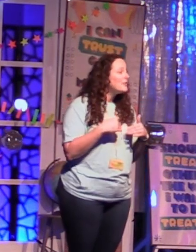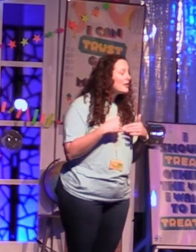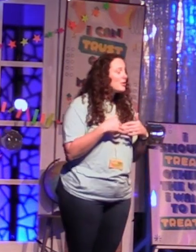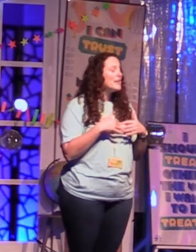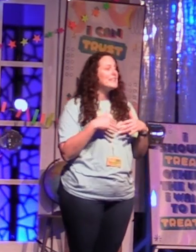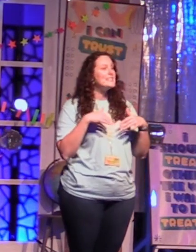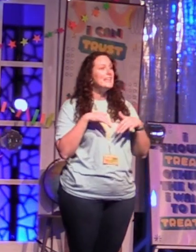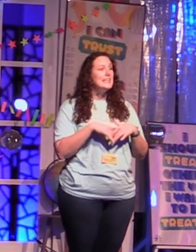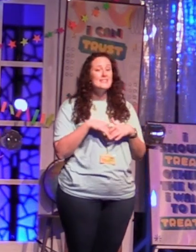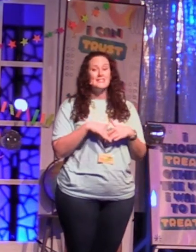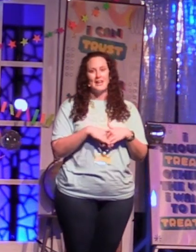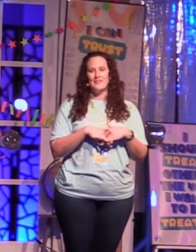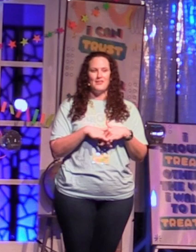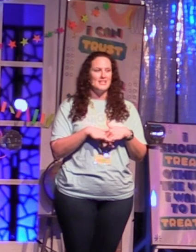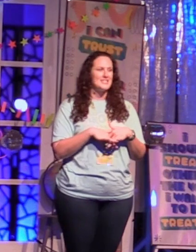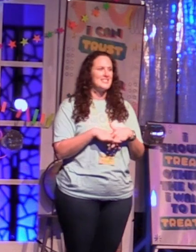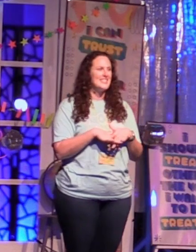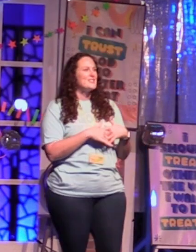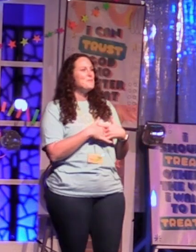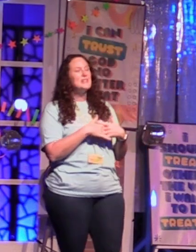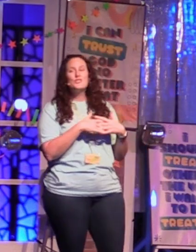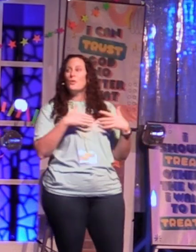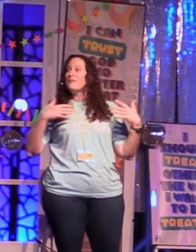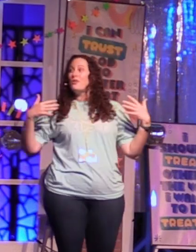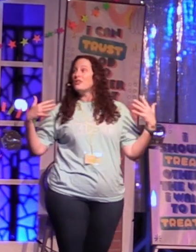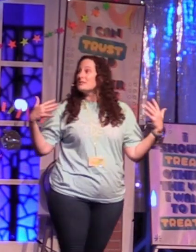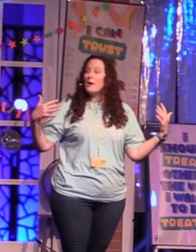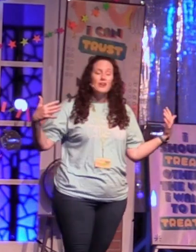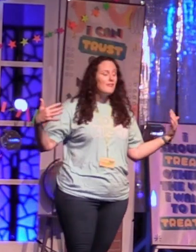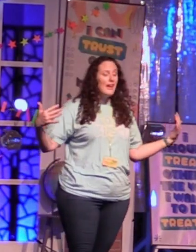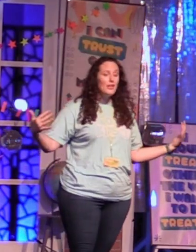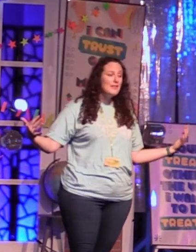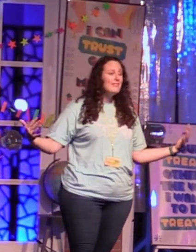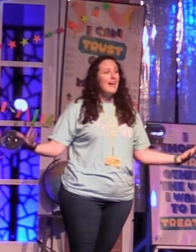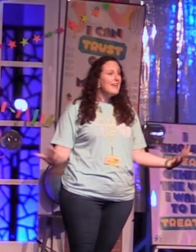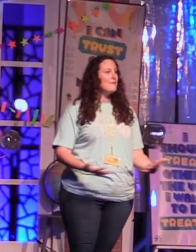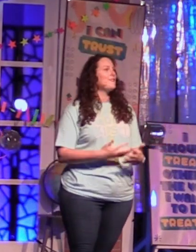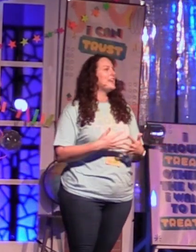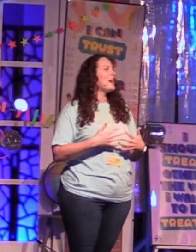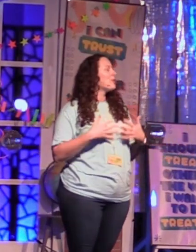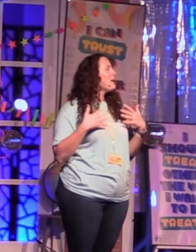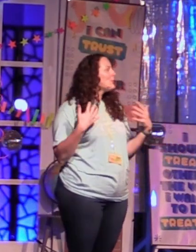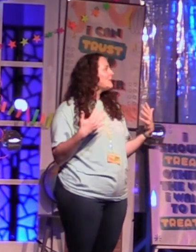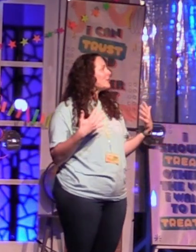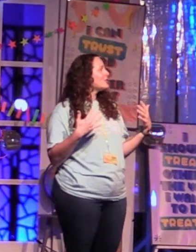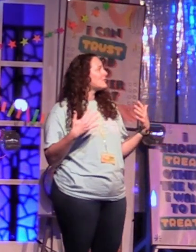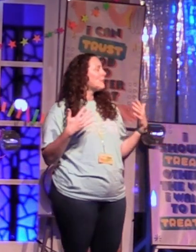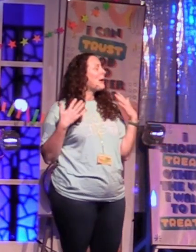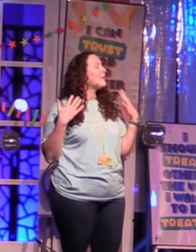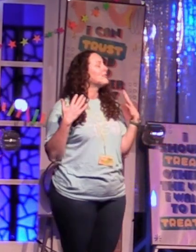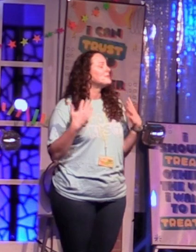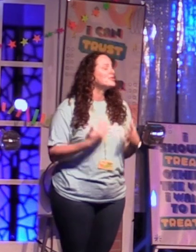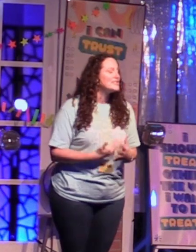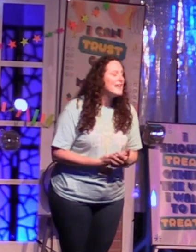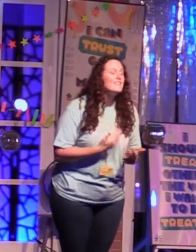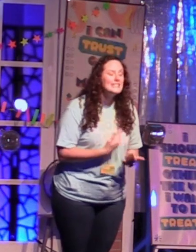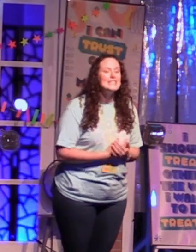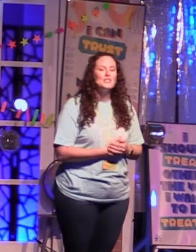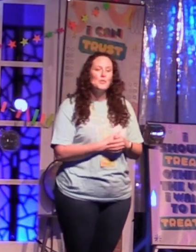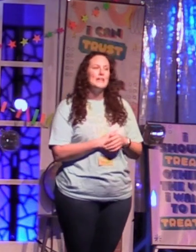God's Spirit creates inside of us. So being joyful is part of a healthy life. And our memory verse from